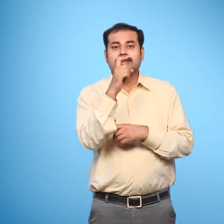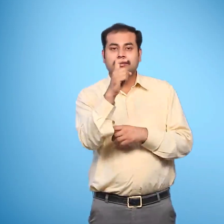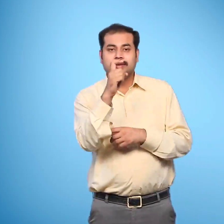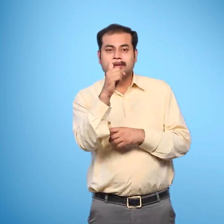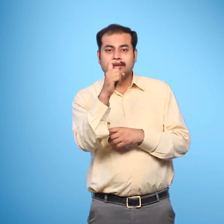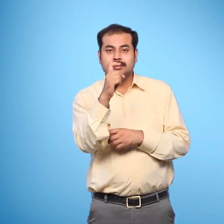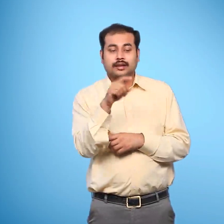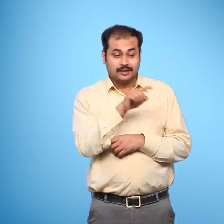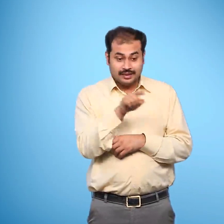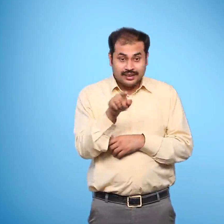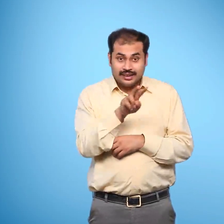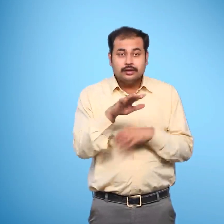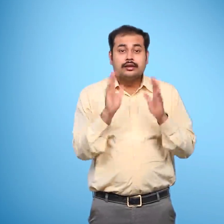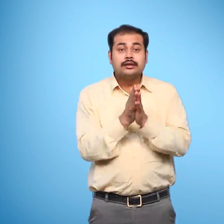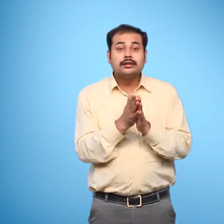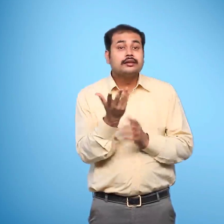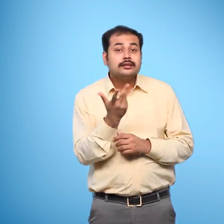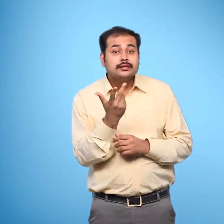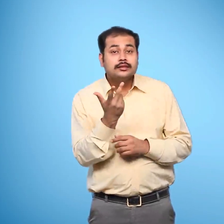total points scored by him would be